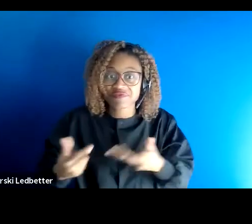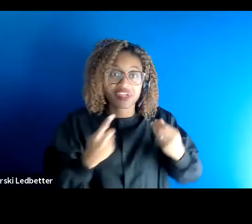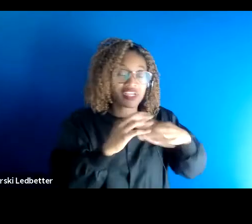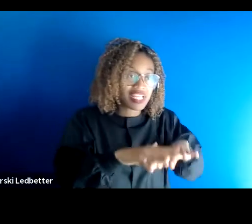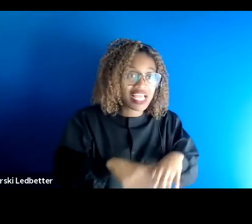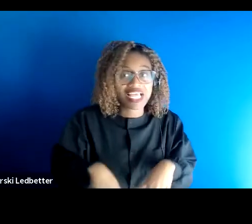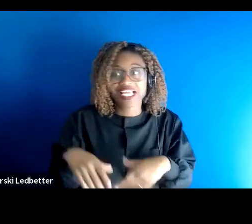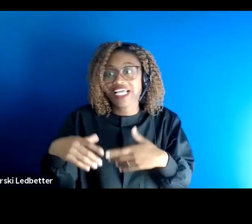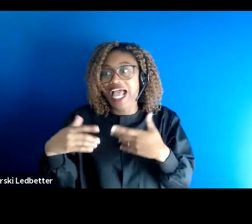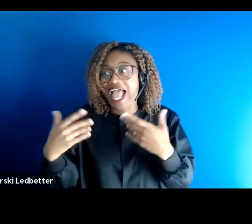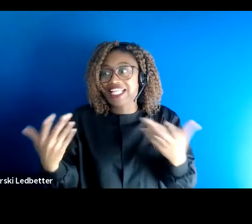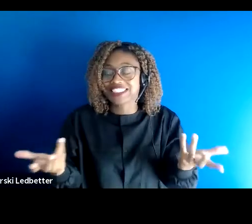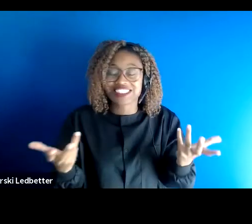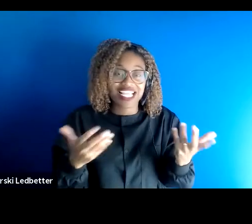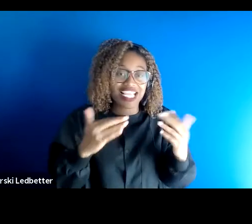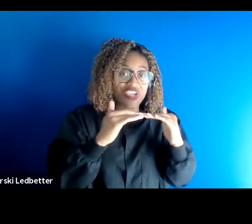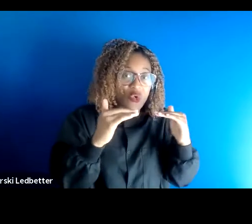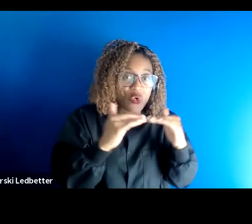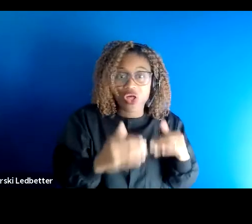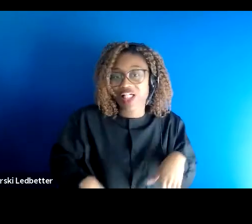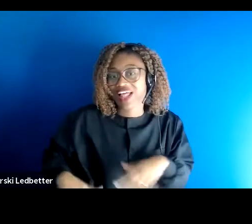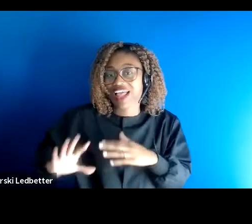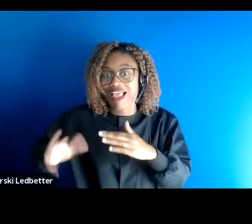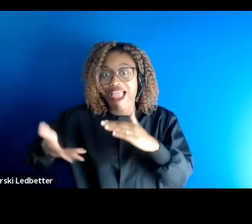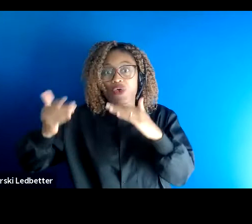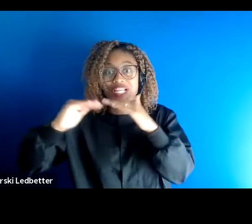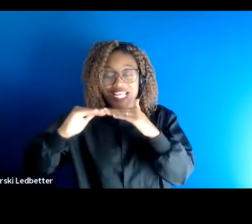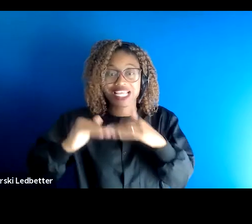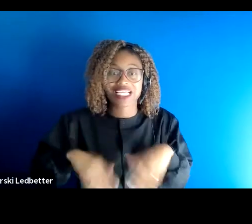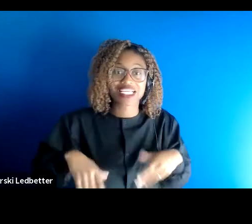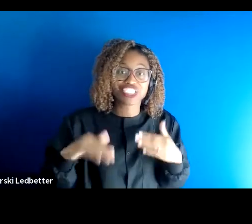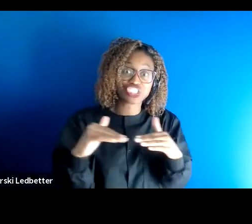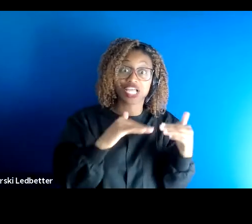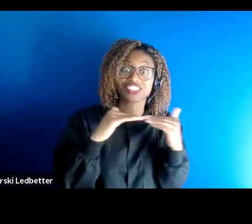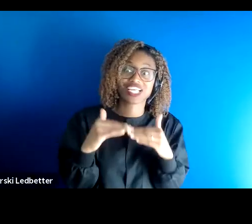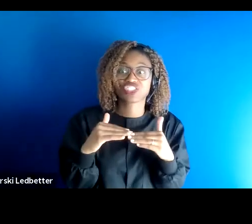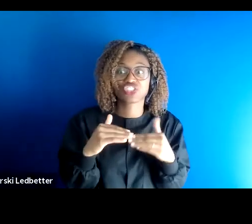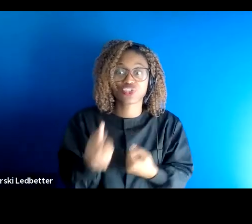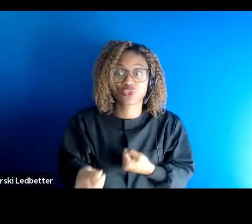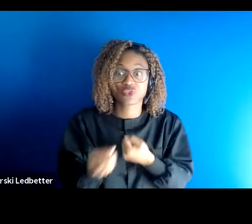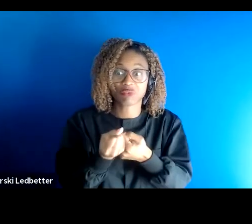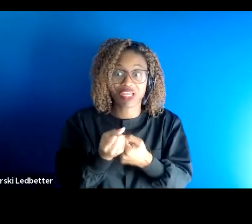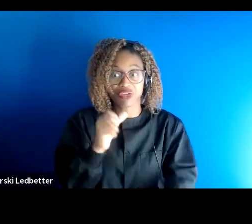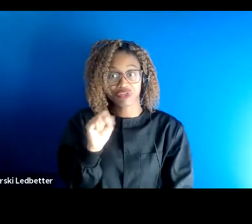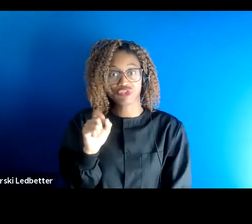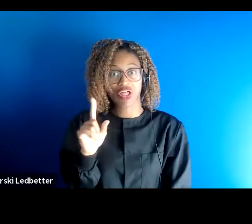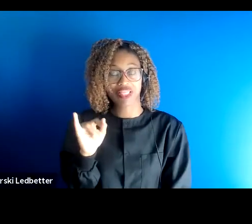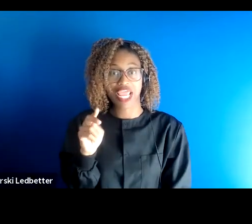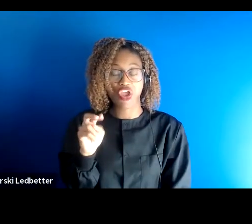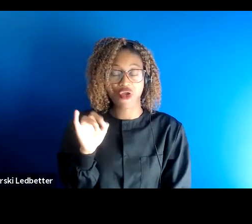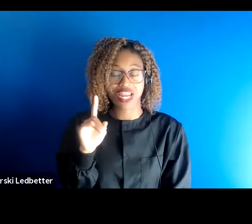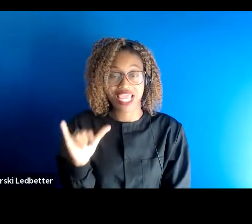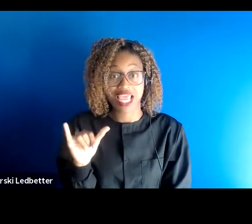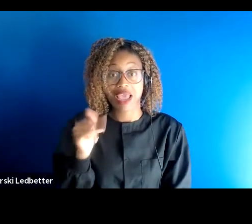and justice, and what it means to be in solidarity or an accomplice. However, I guess because it is